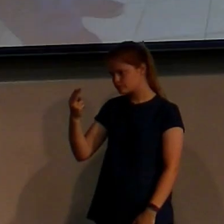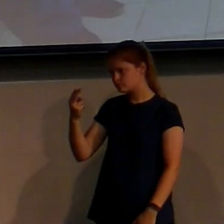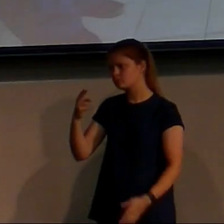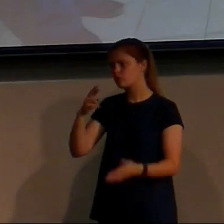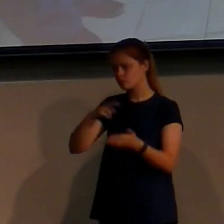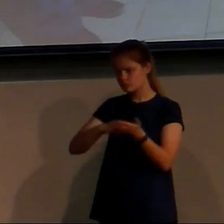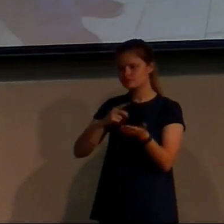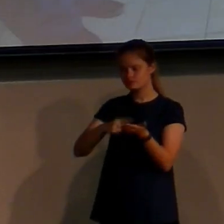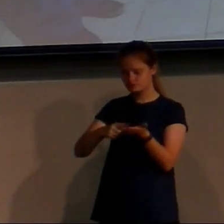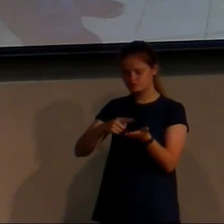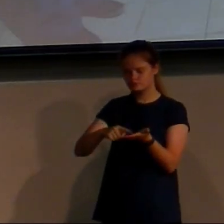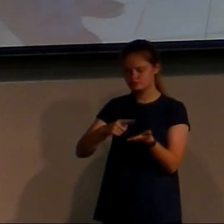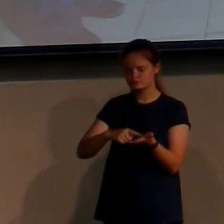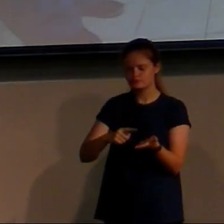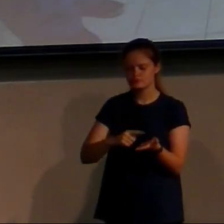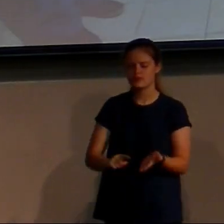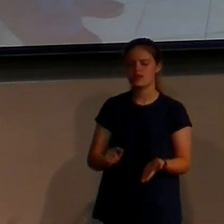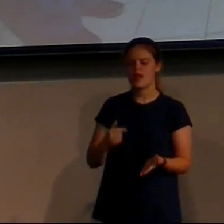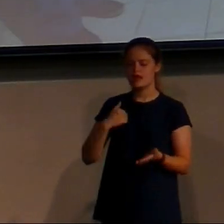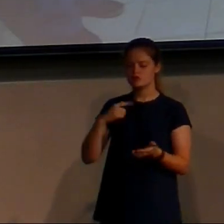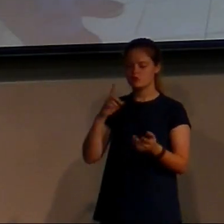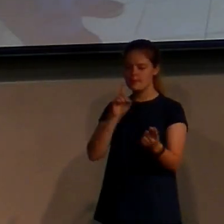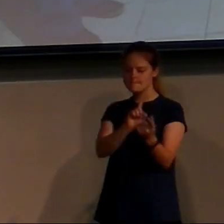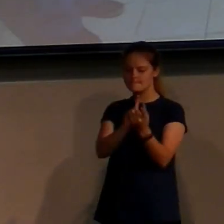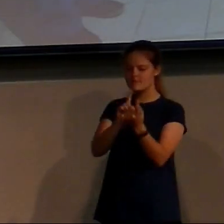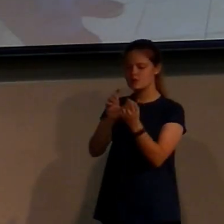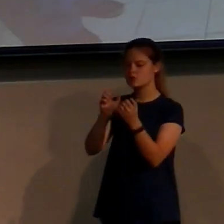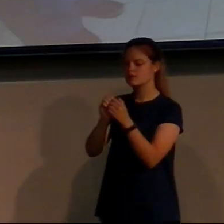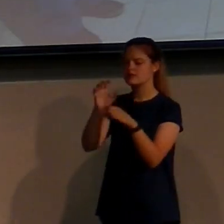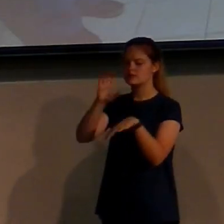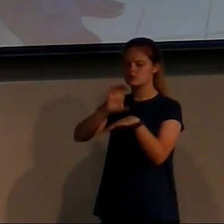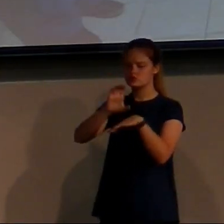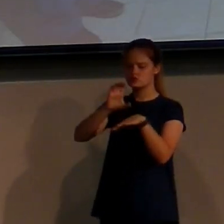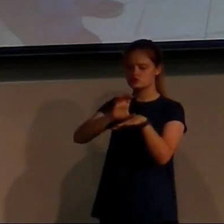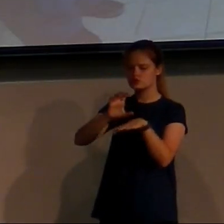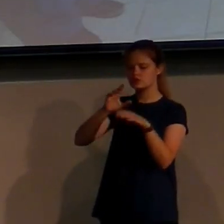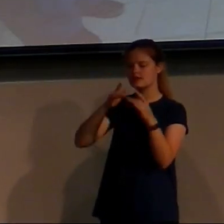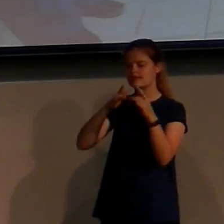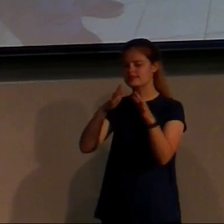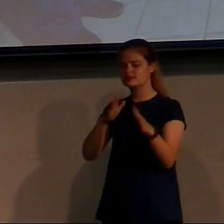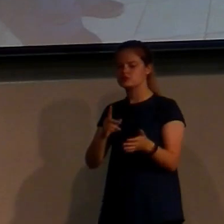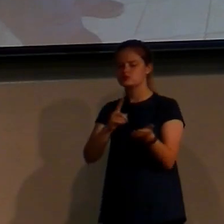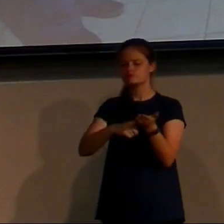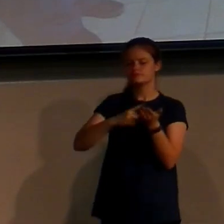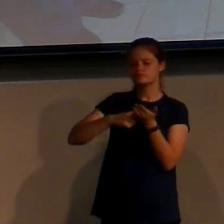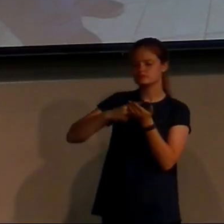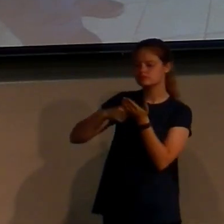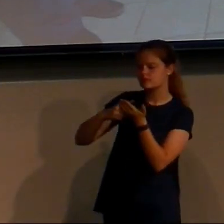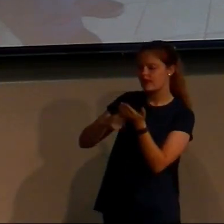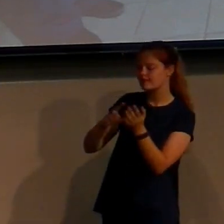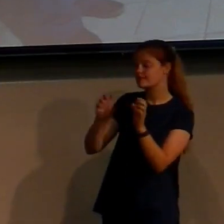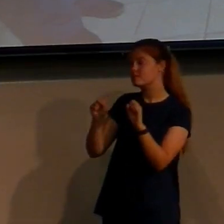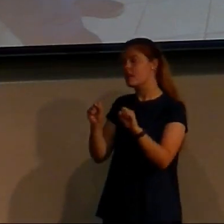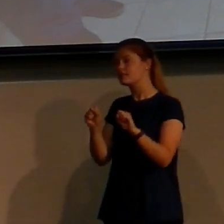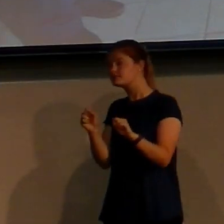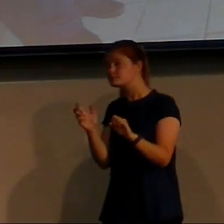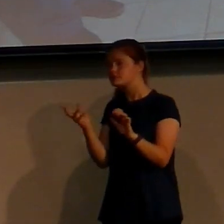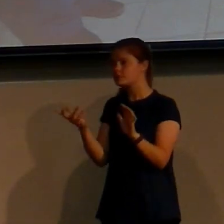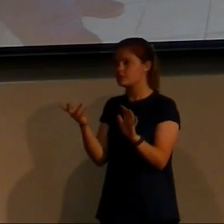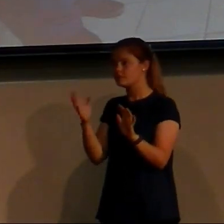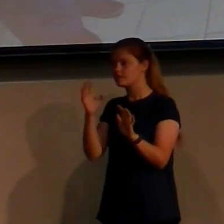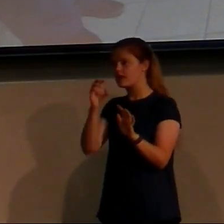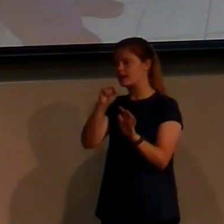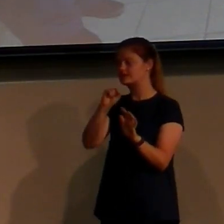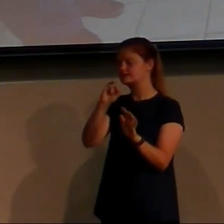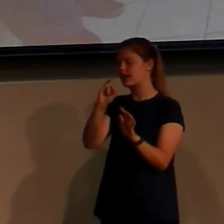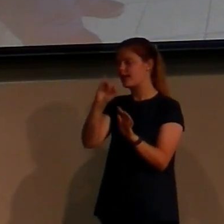So we met with church leaders to discuss the possibility to have a